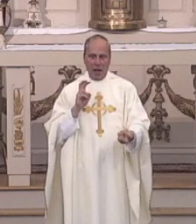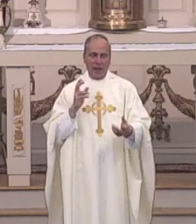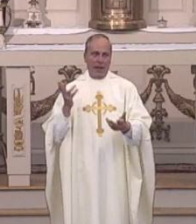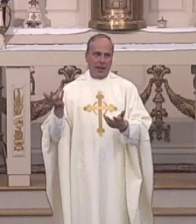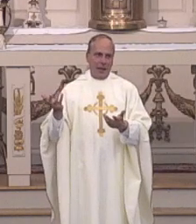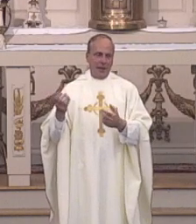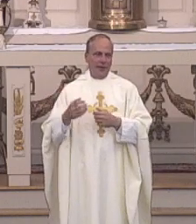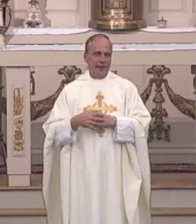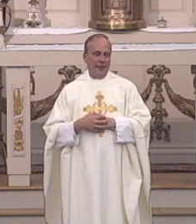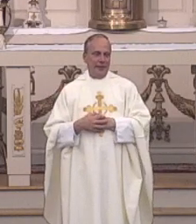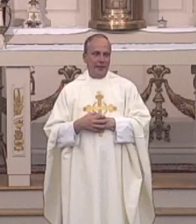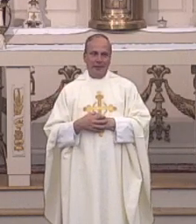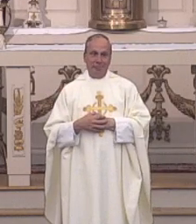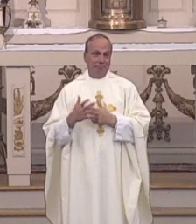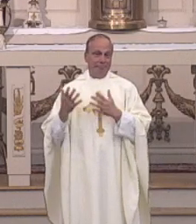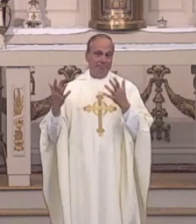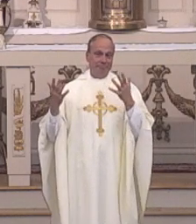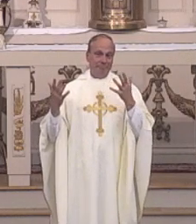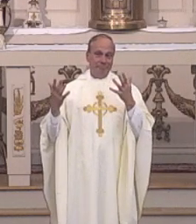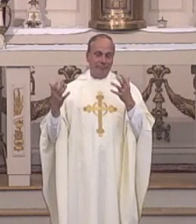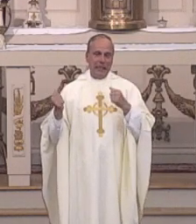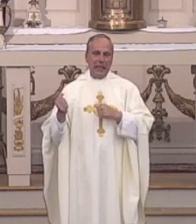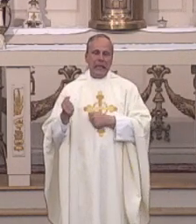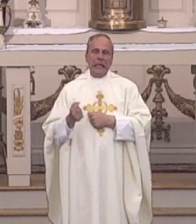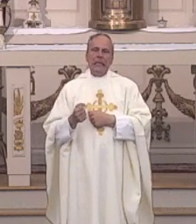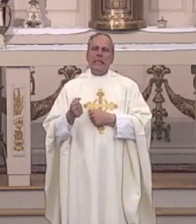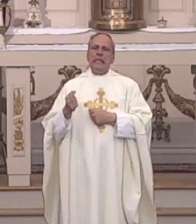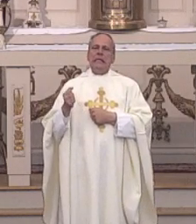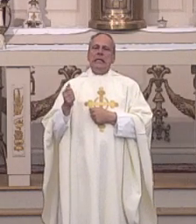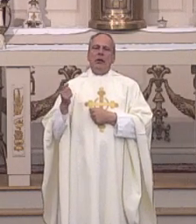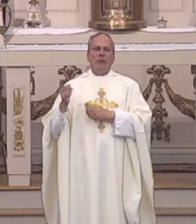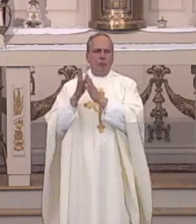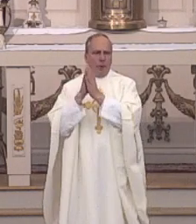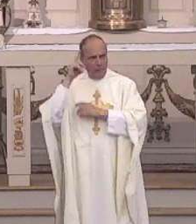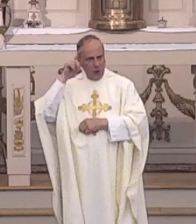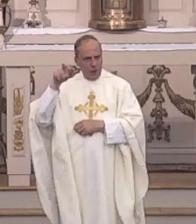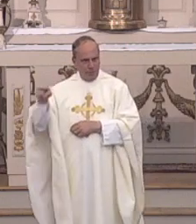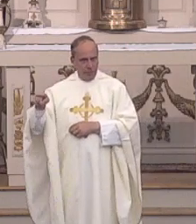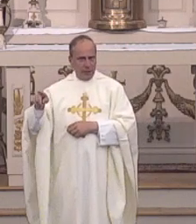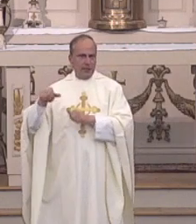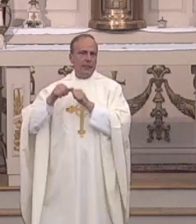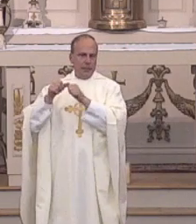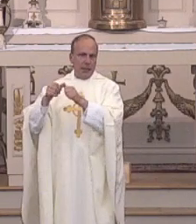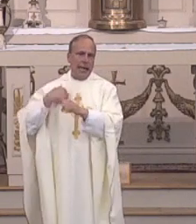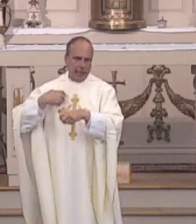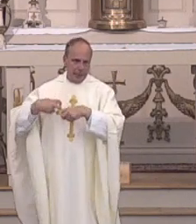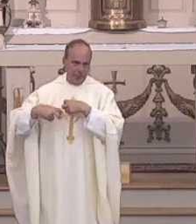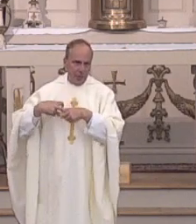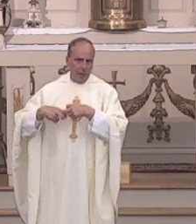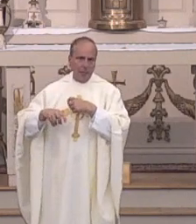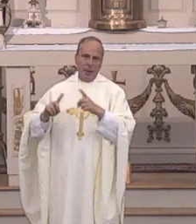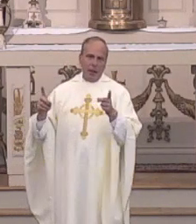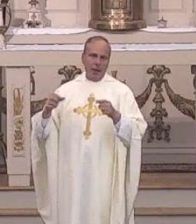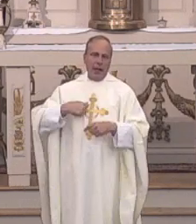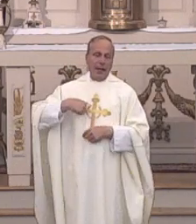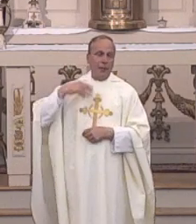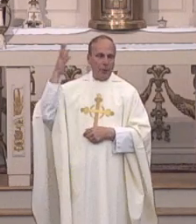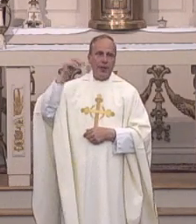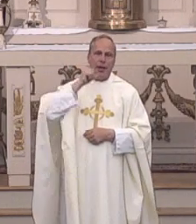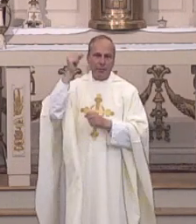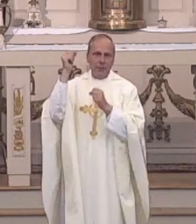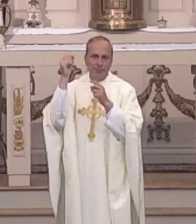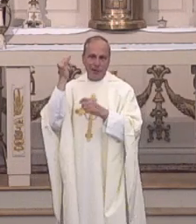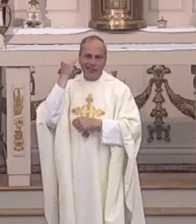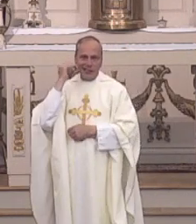he's okay. He made it. And it's a shocker. And we still need to keep him in our prayers, of